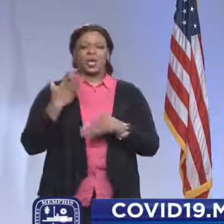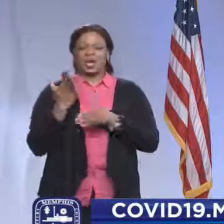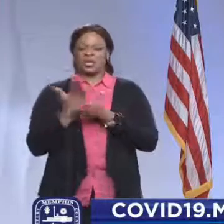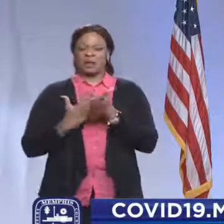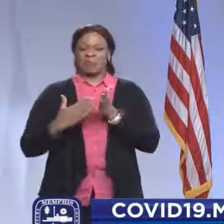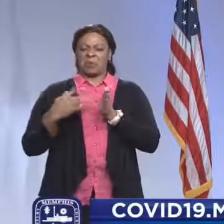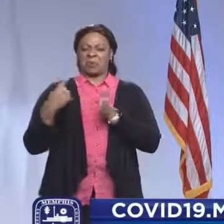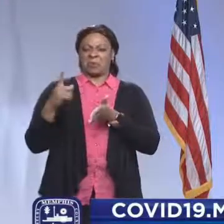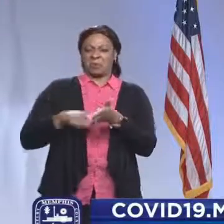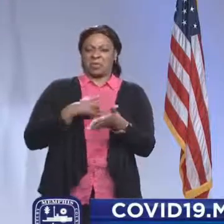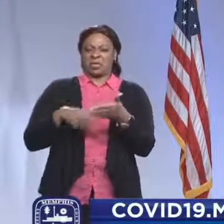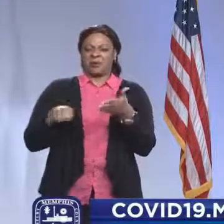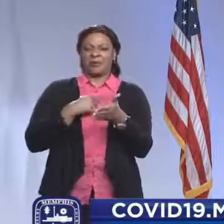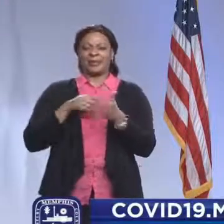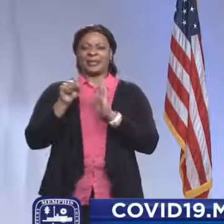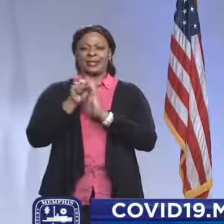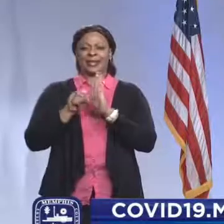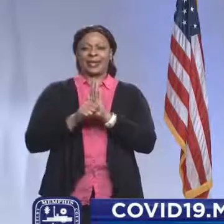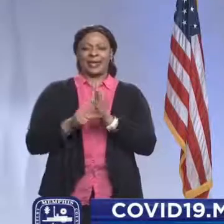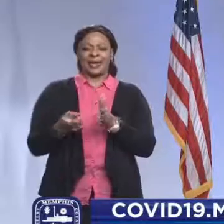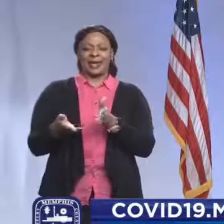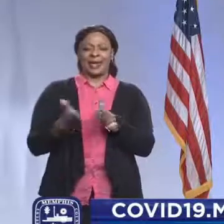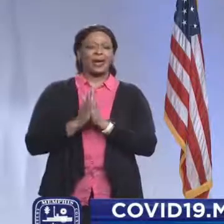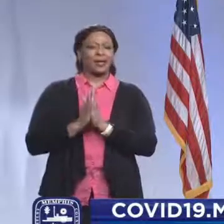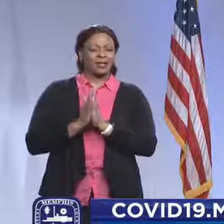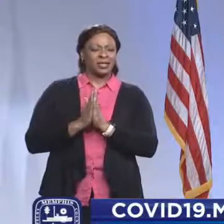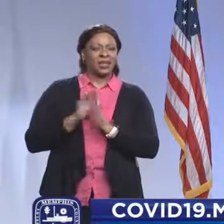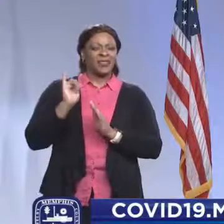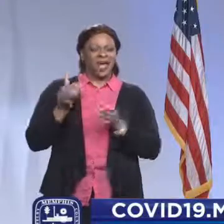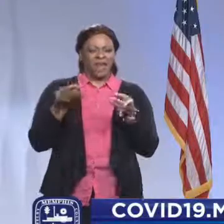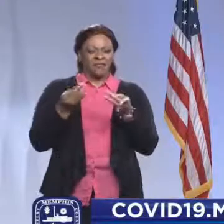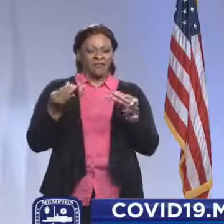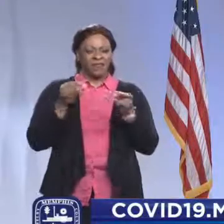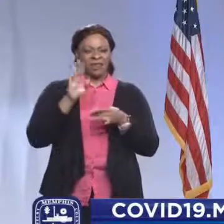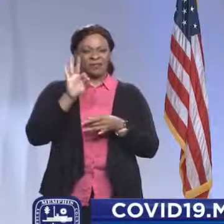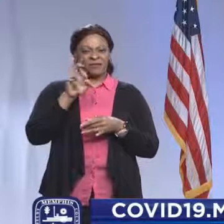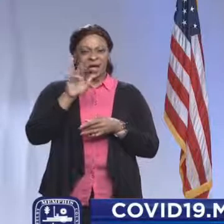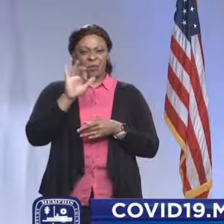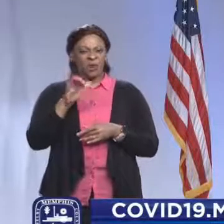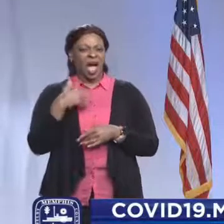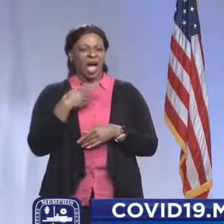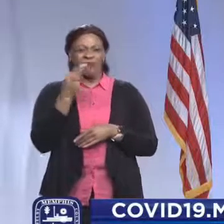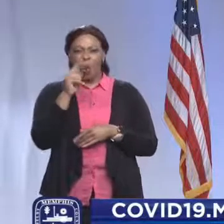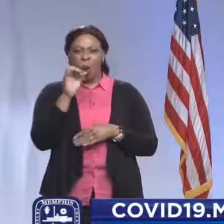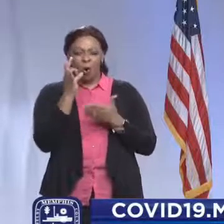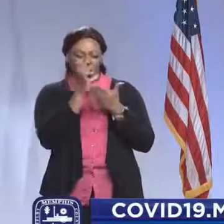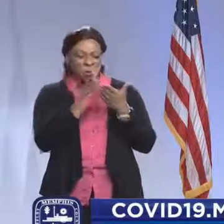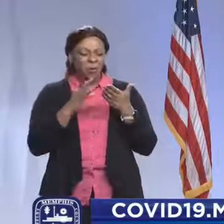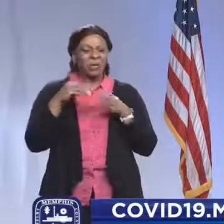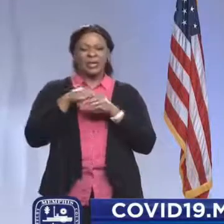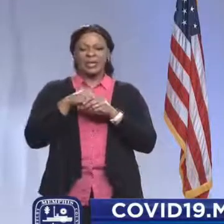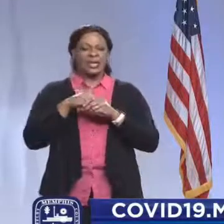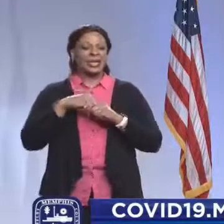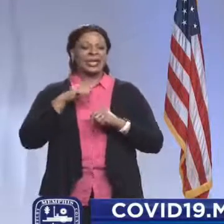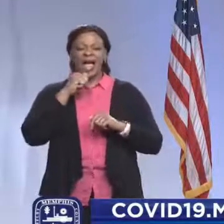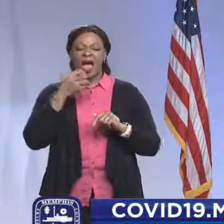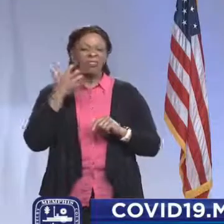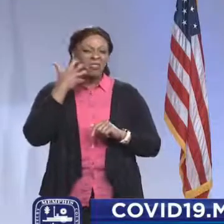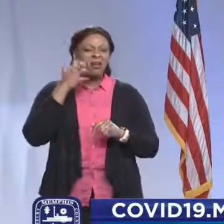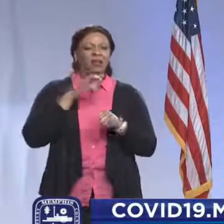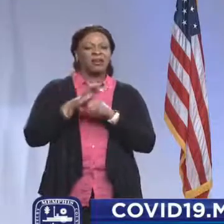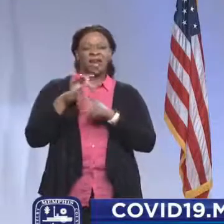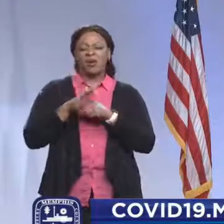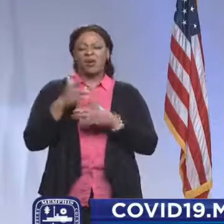some criticism of those state masks, that the fabric has some holes in it and is not particularly thick enough in what